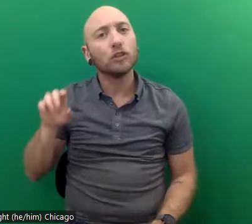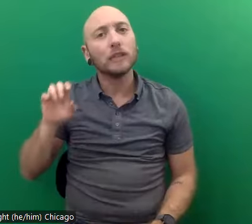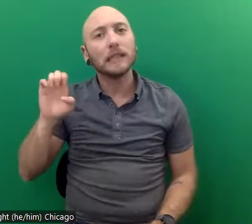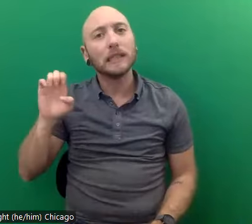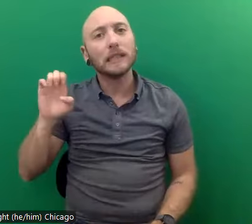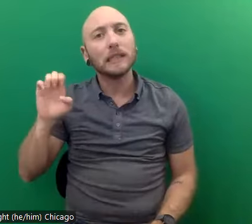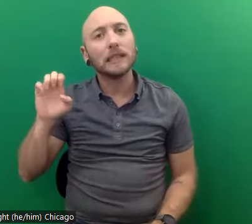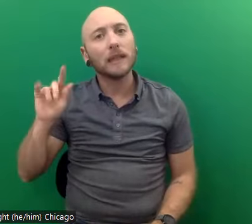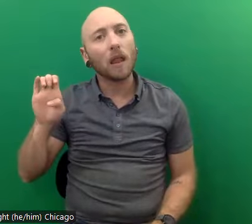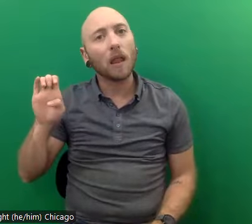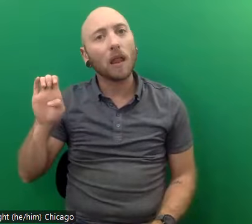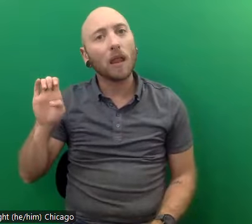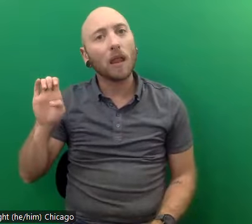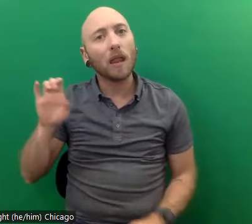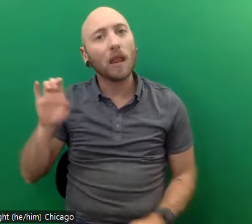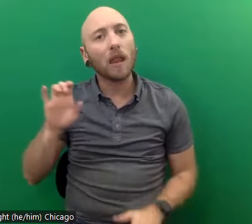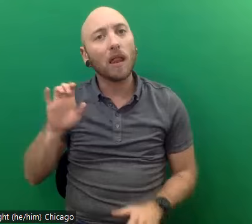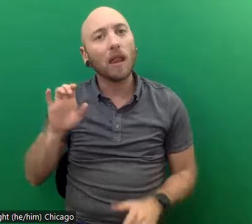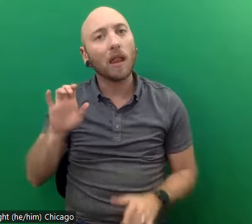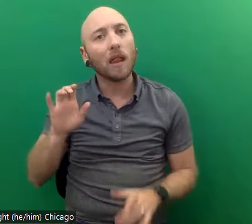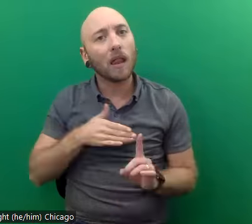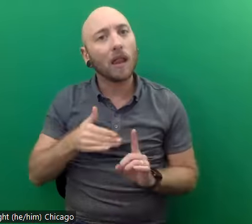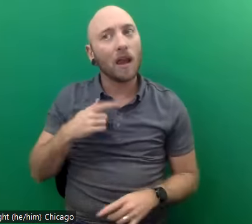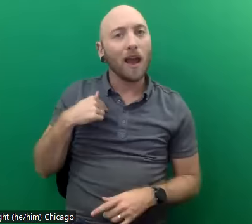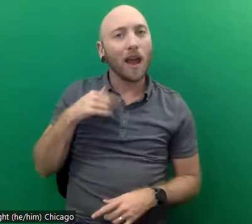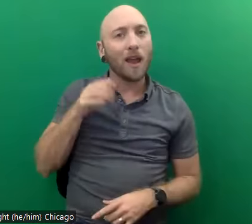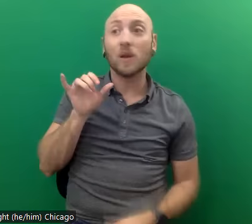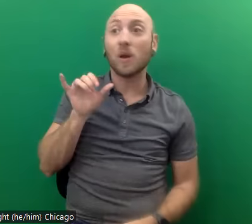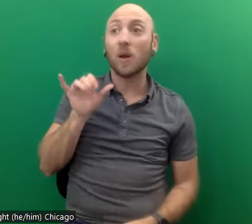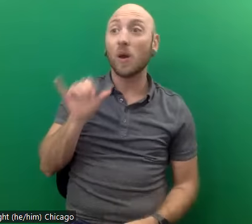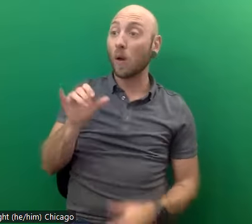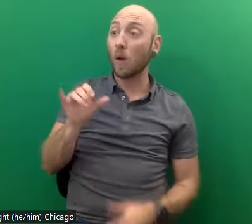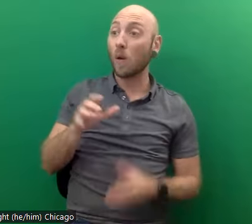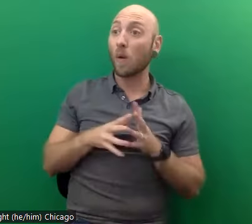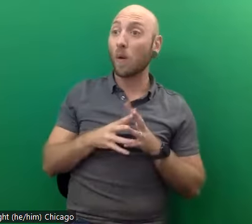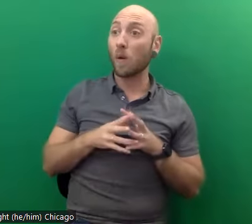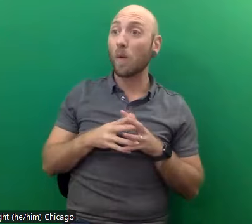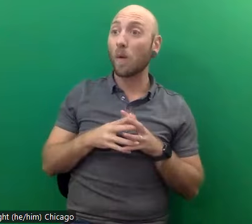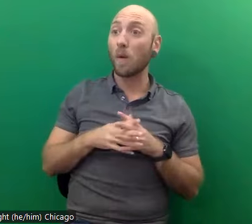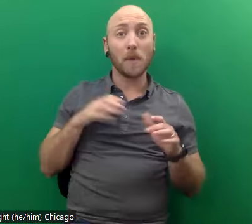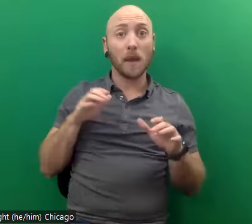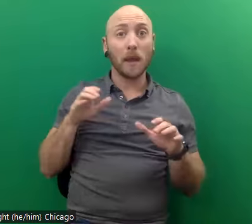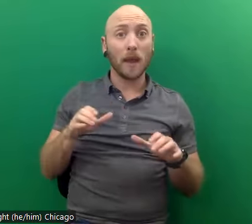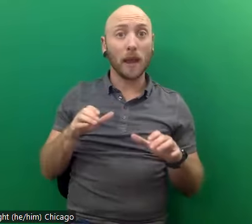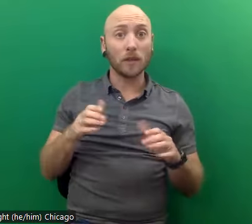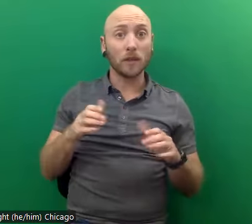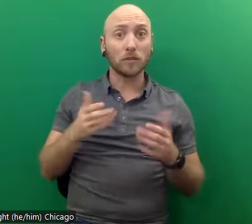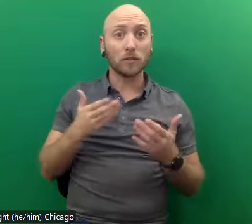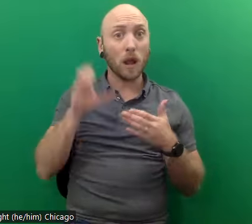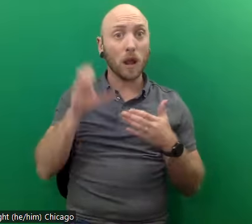and I knew right there, well, if there's not going to be any consequences for my actions from my family, I can just keep doing what I'm